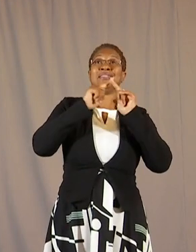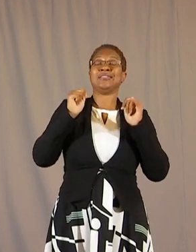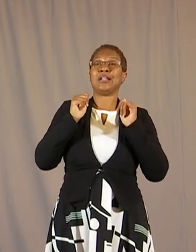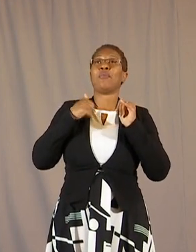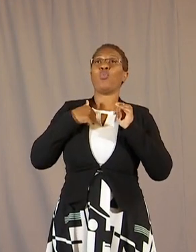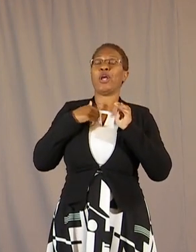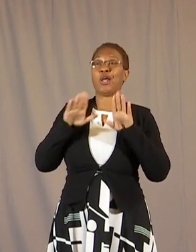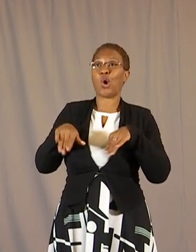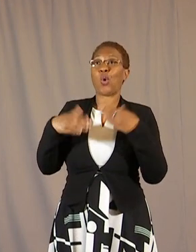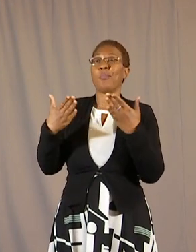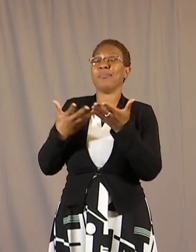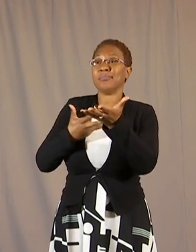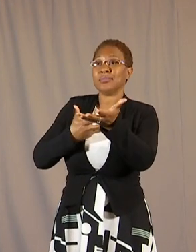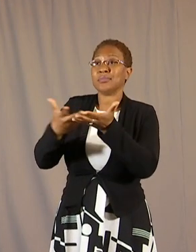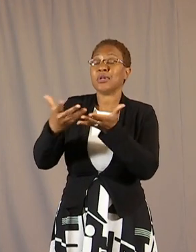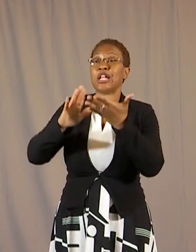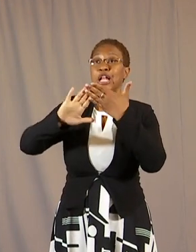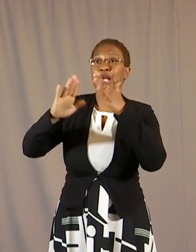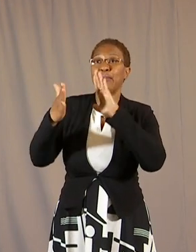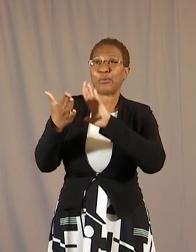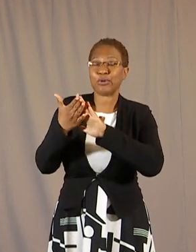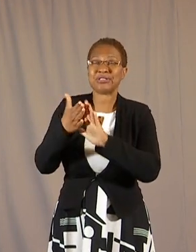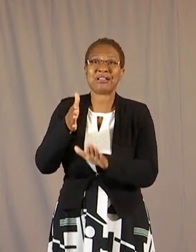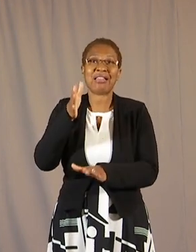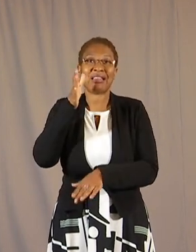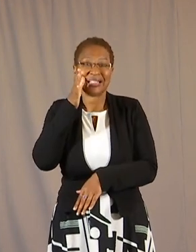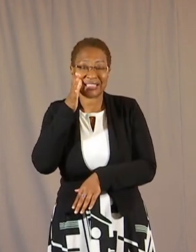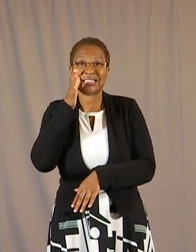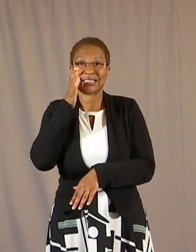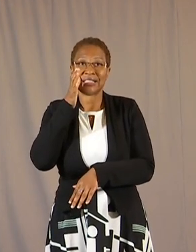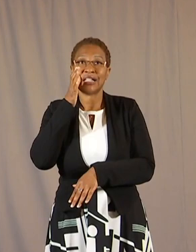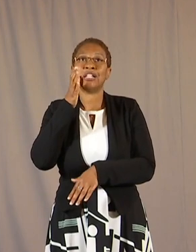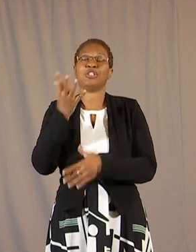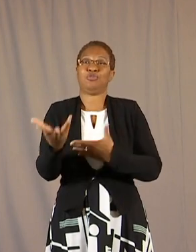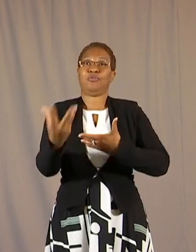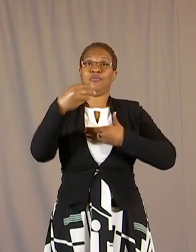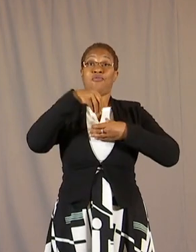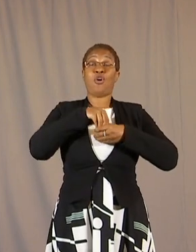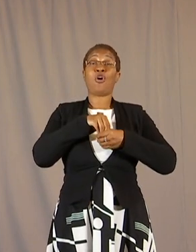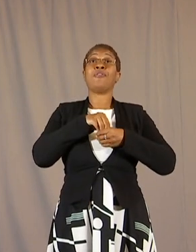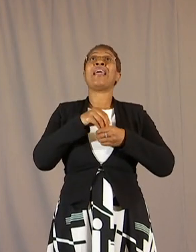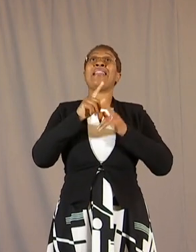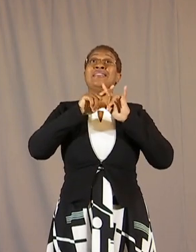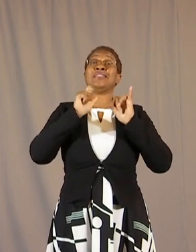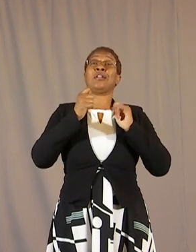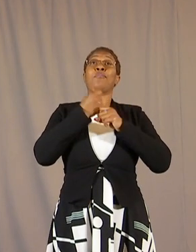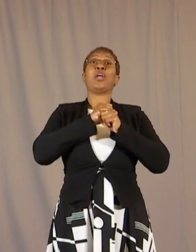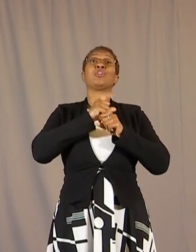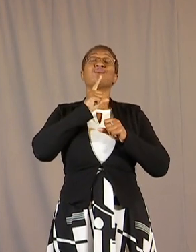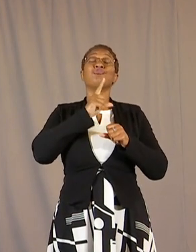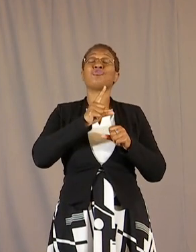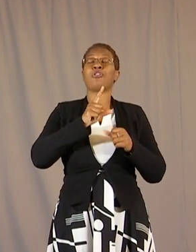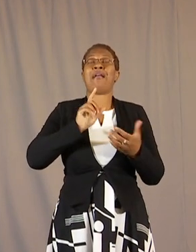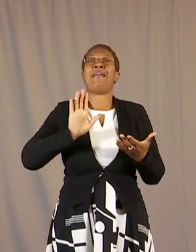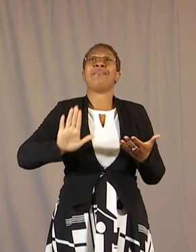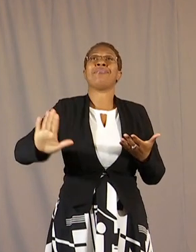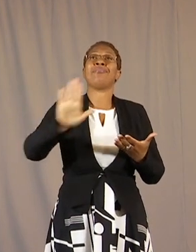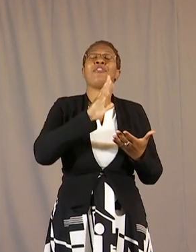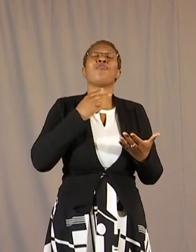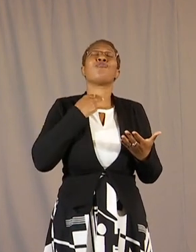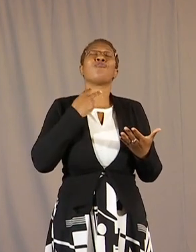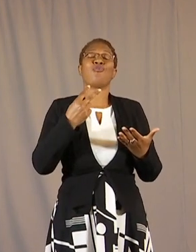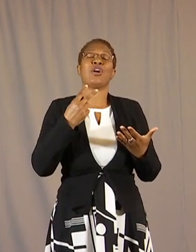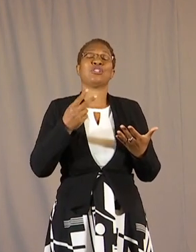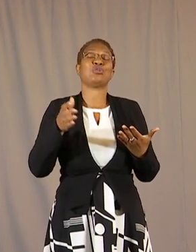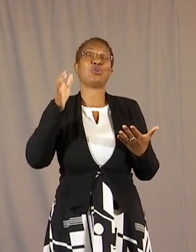ultimately down to the communities to re-empower them, as you mentioned, but also to listen to their voice and bring that all the way up to